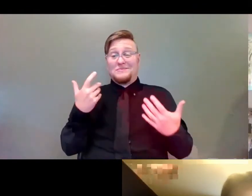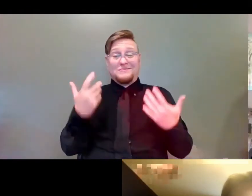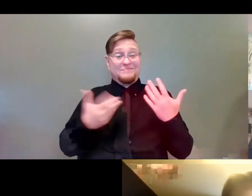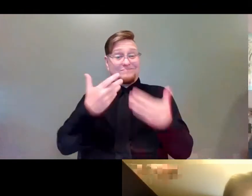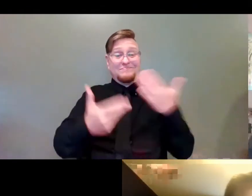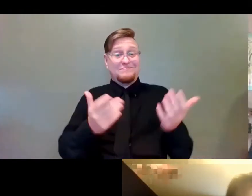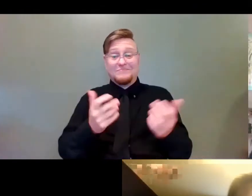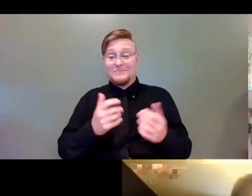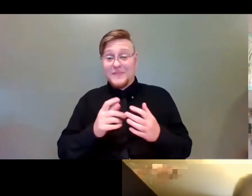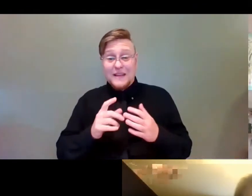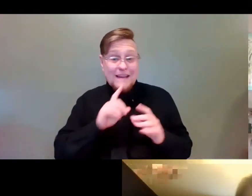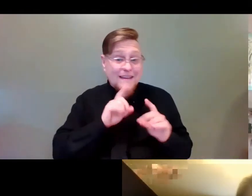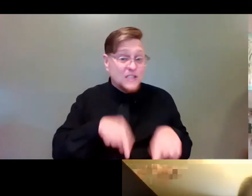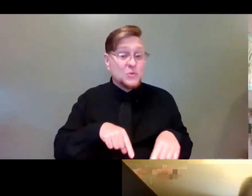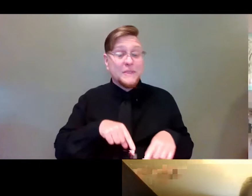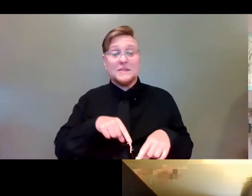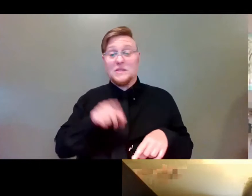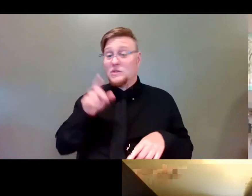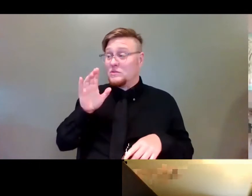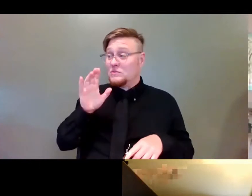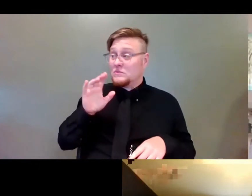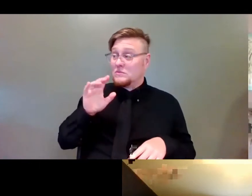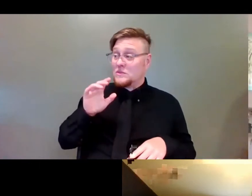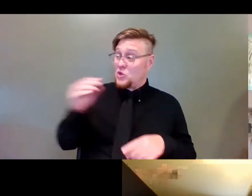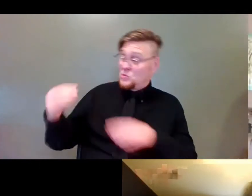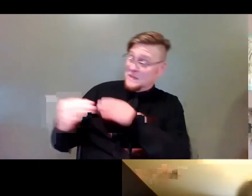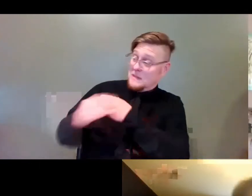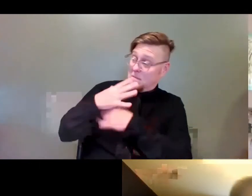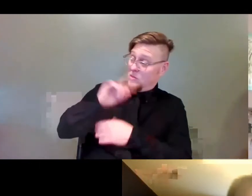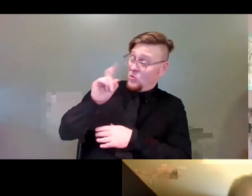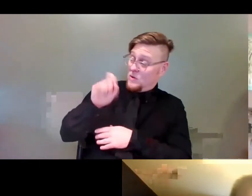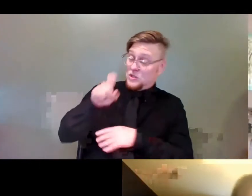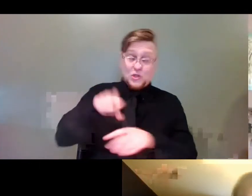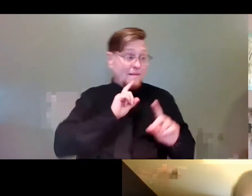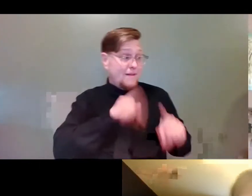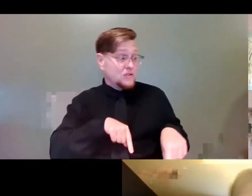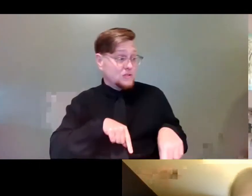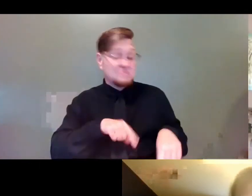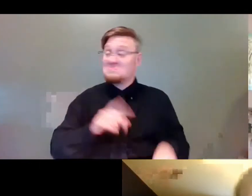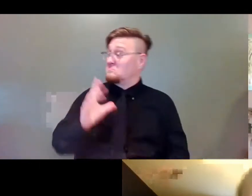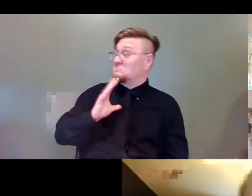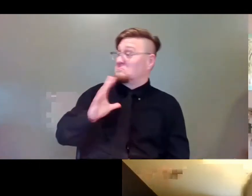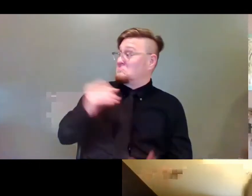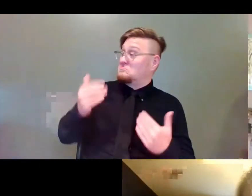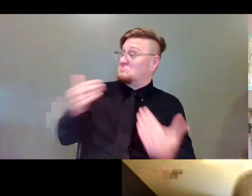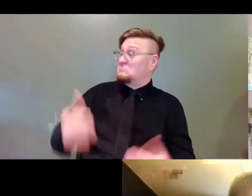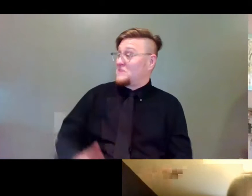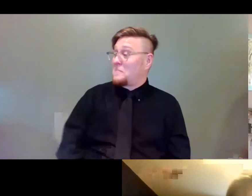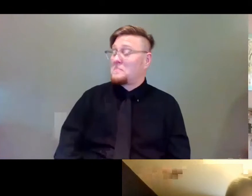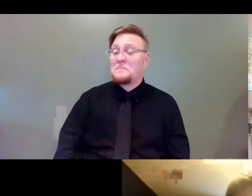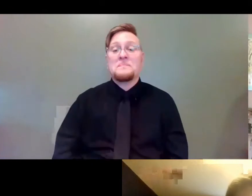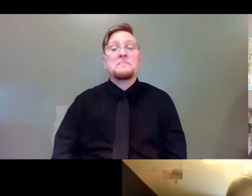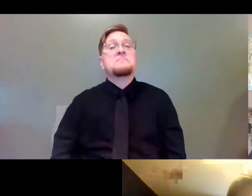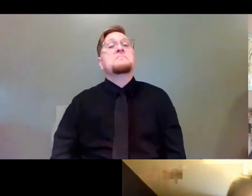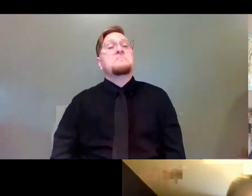to some of the questions that you sent me? Is that the best format? Sure, yeah, that would actually work just fine.